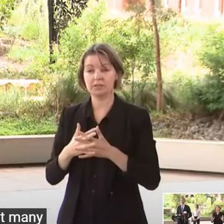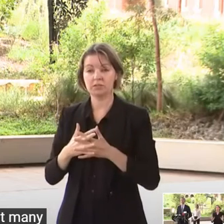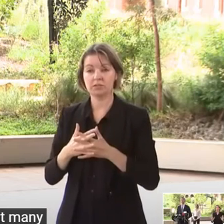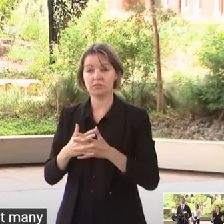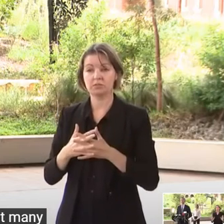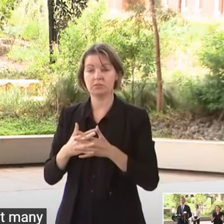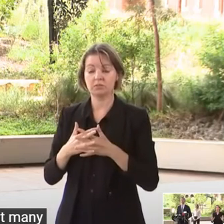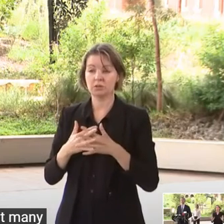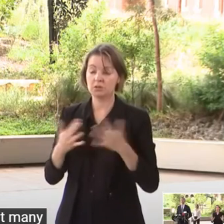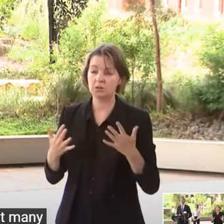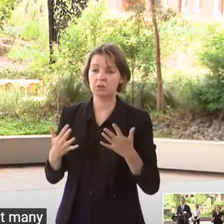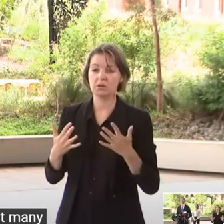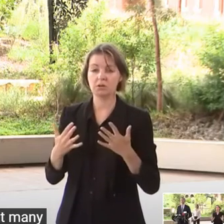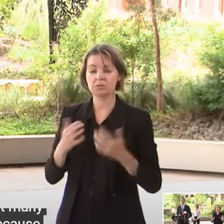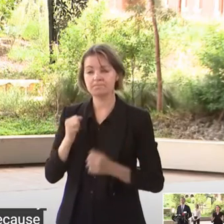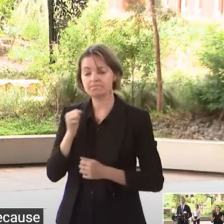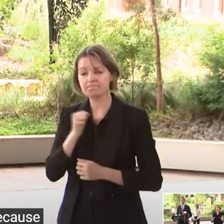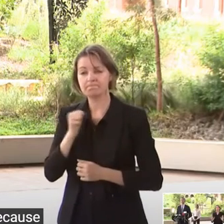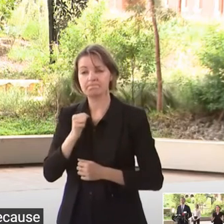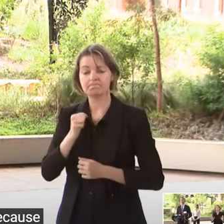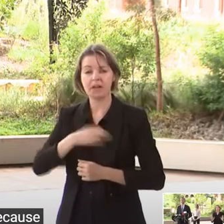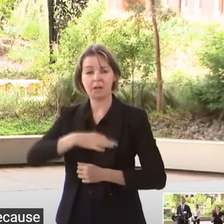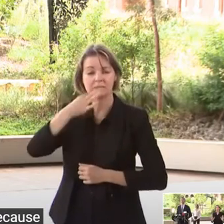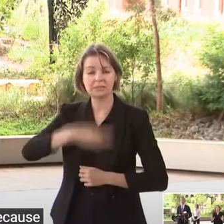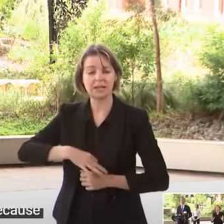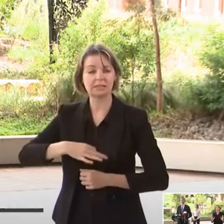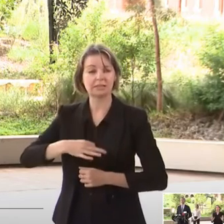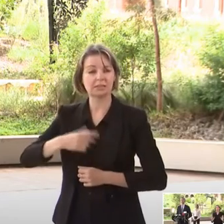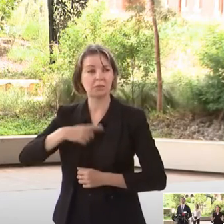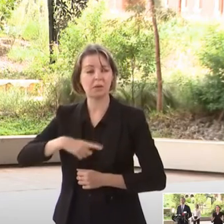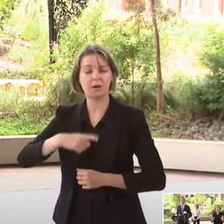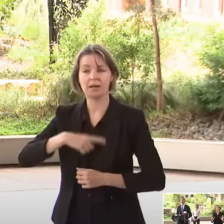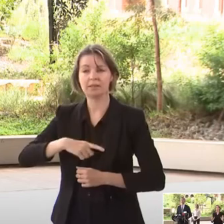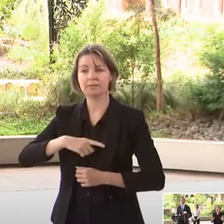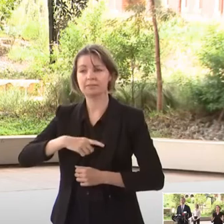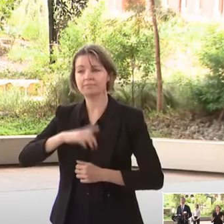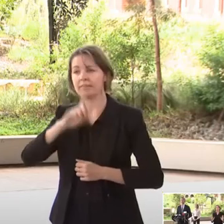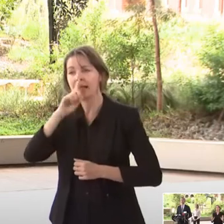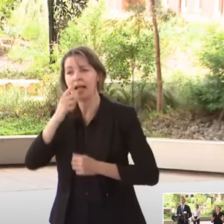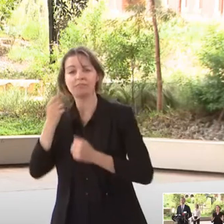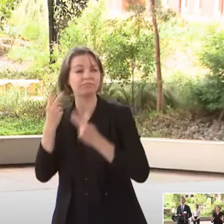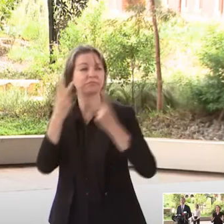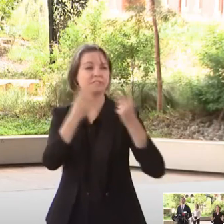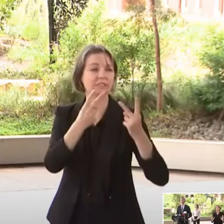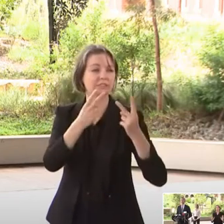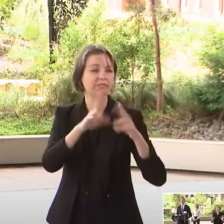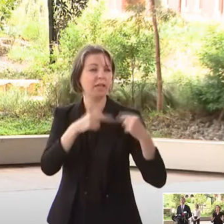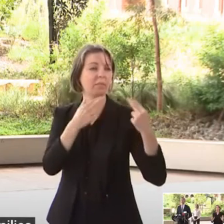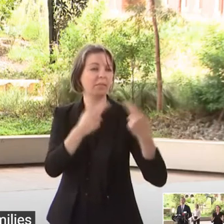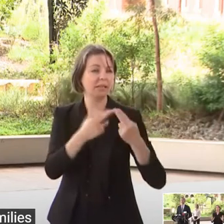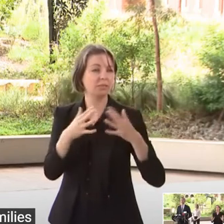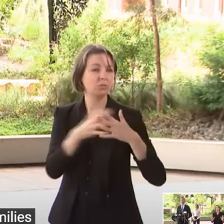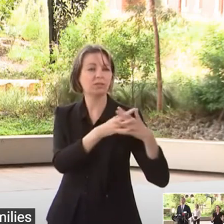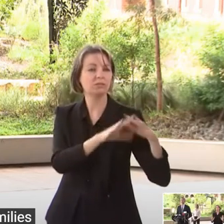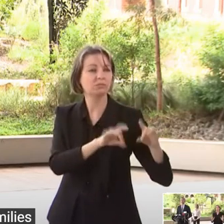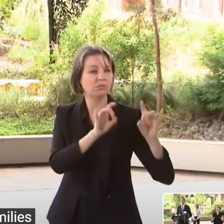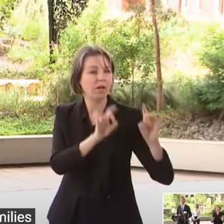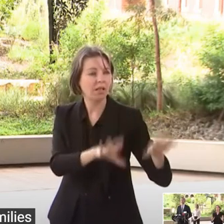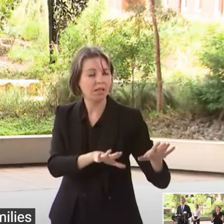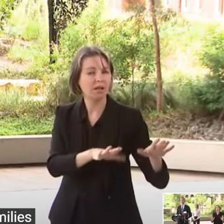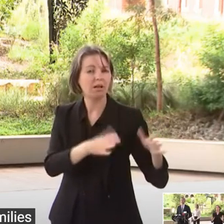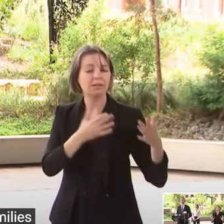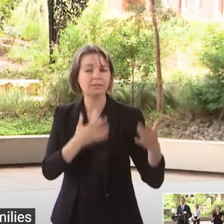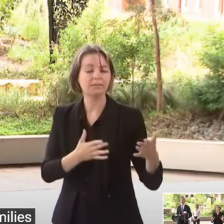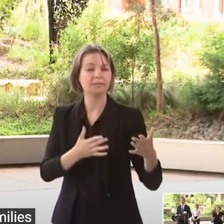many people have shed tears today because they haven't been able to be reunited with their families as a result of